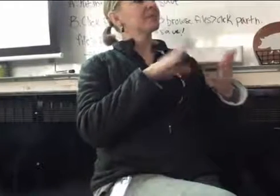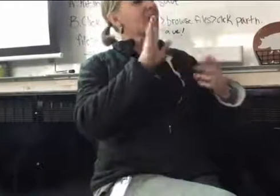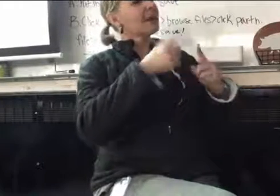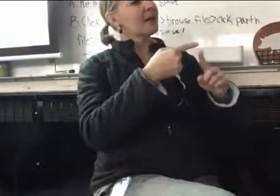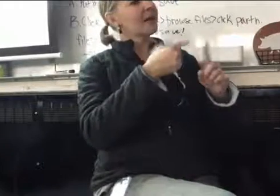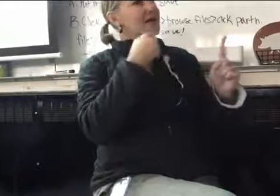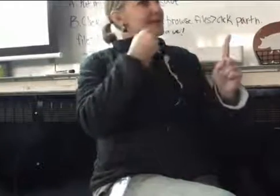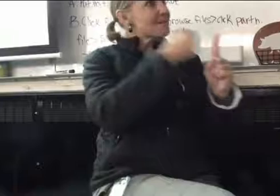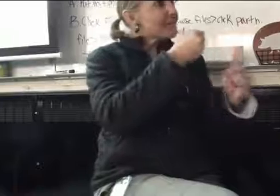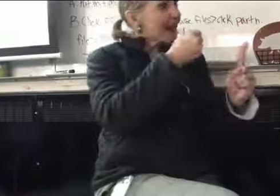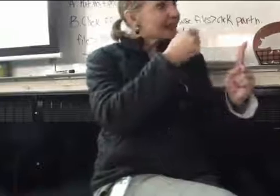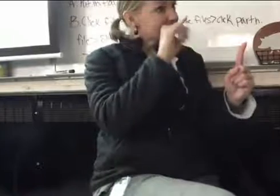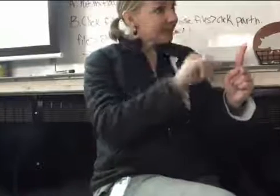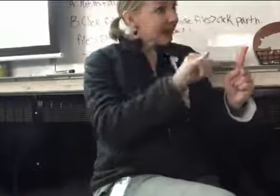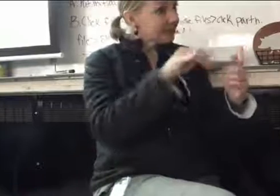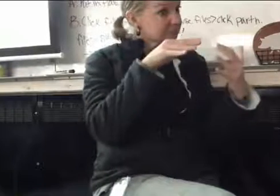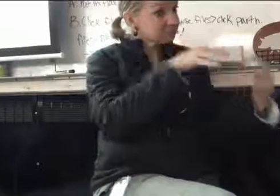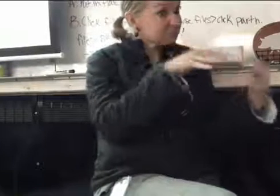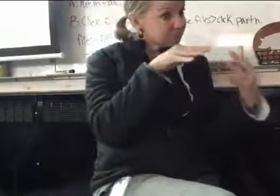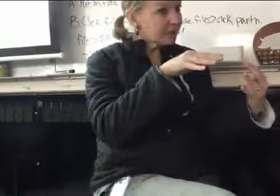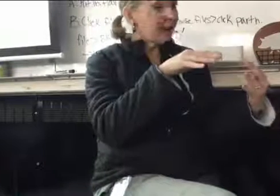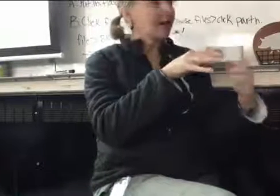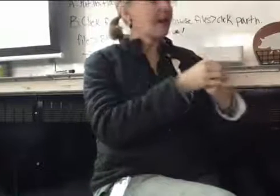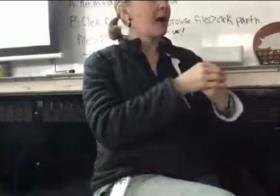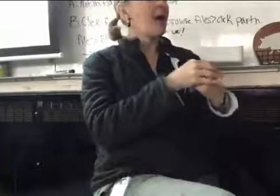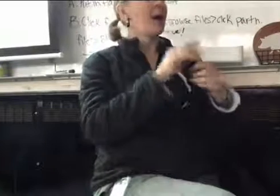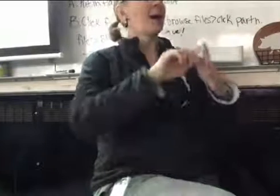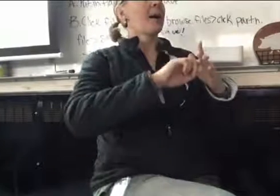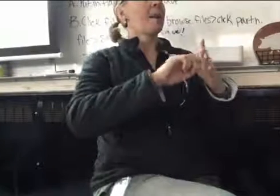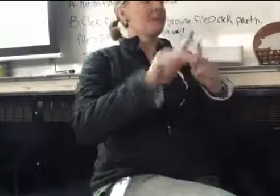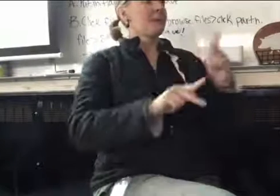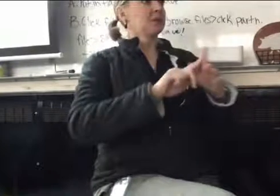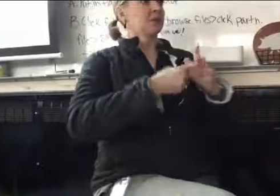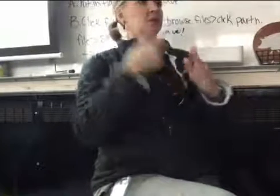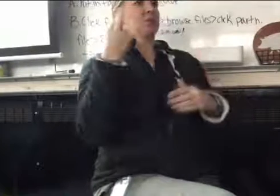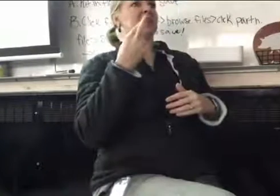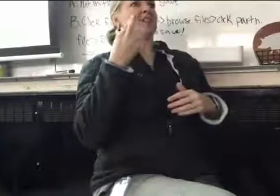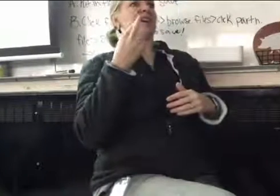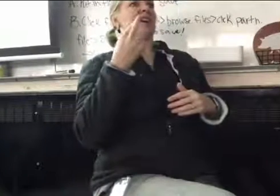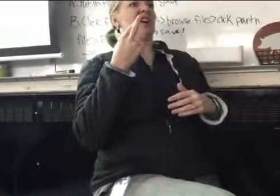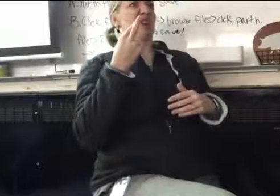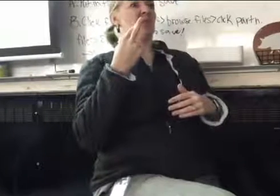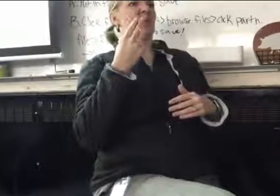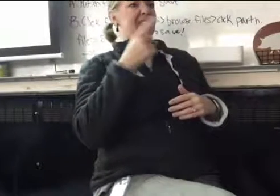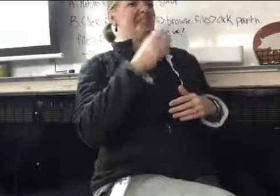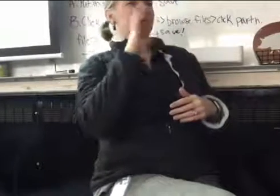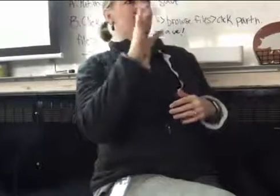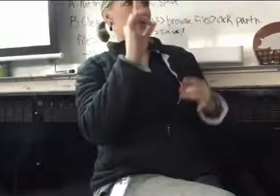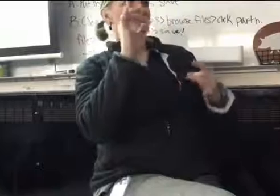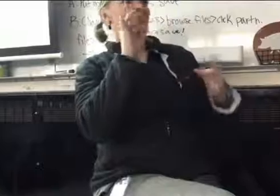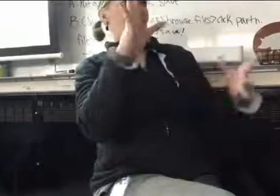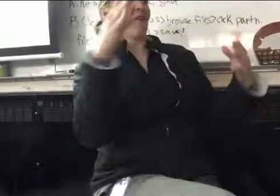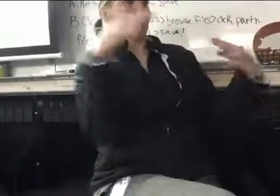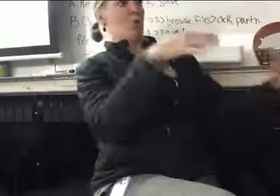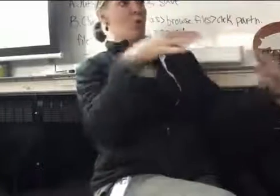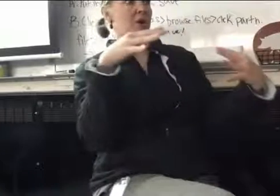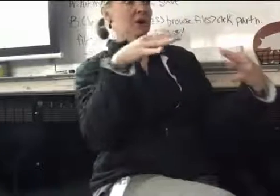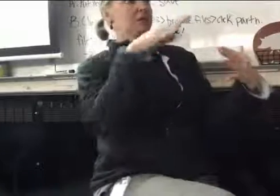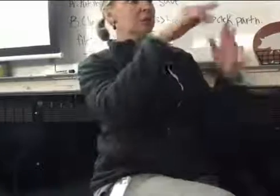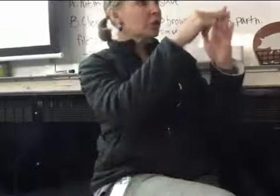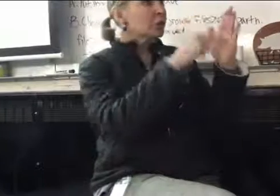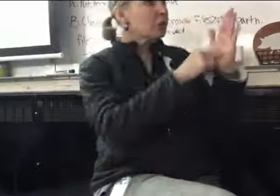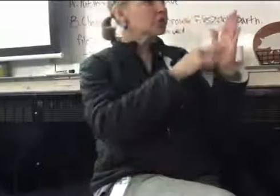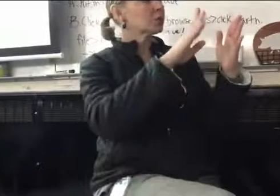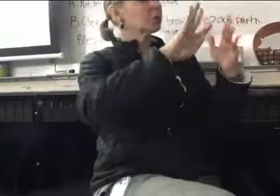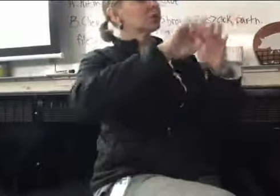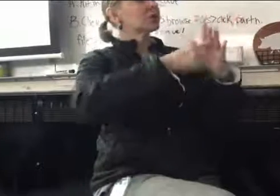this, okay, you have to realize that people really started to realize this was going to be a bloody, awful war. So on your notes, we're going to be starting on the chart.